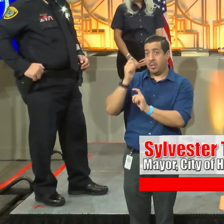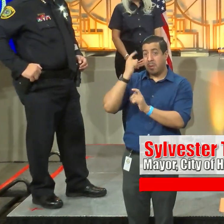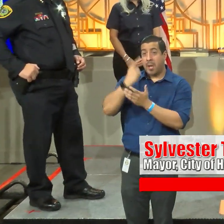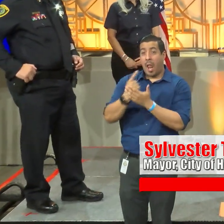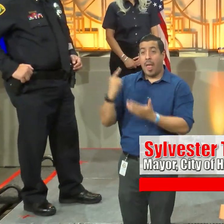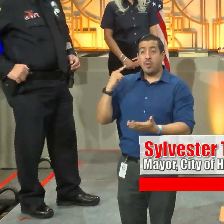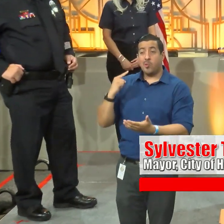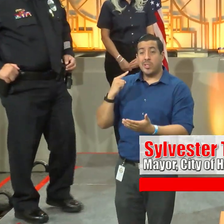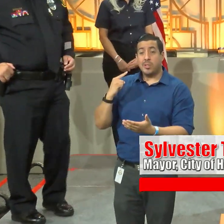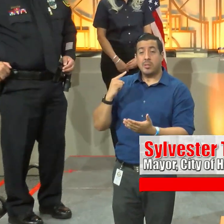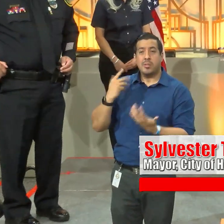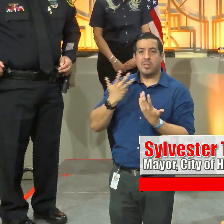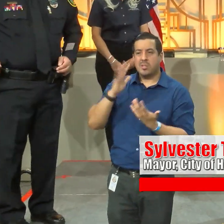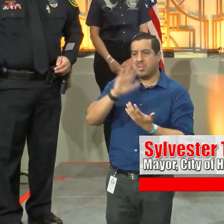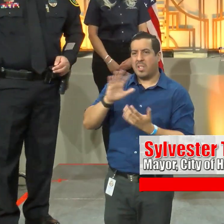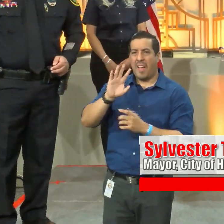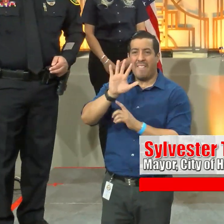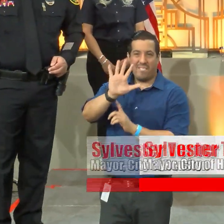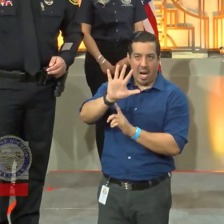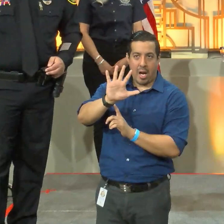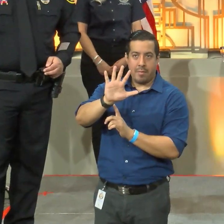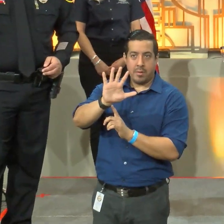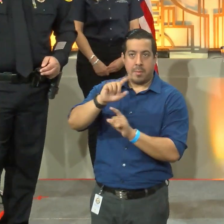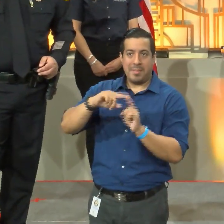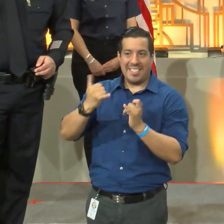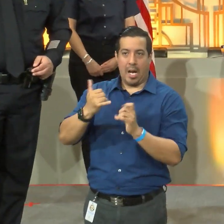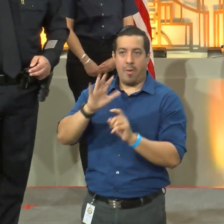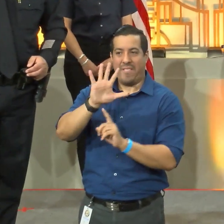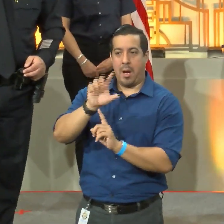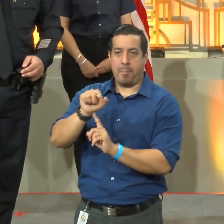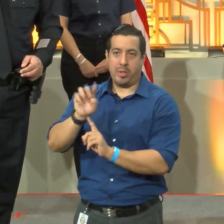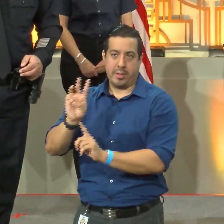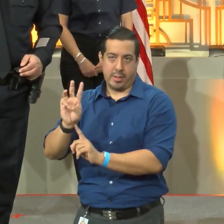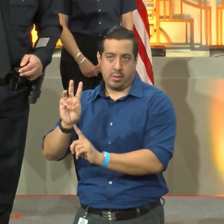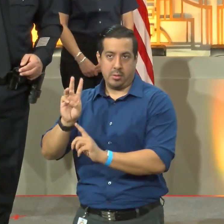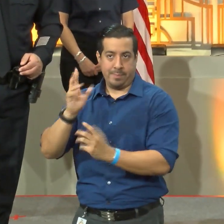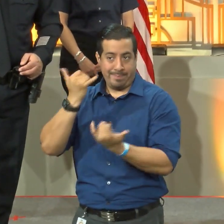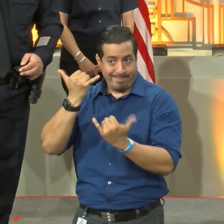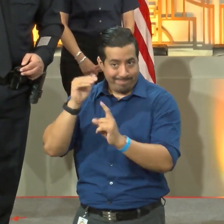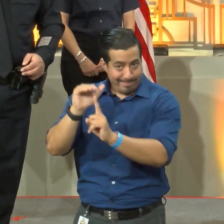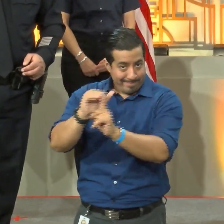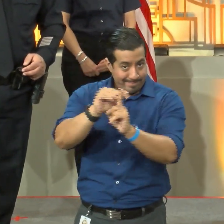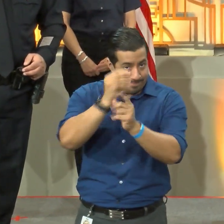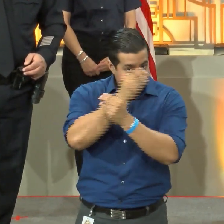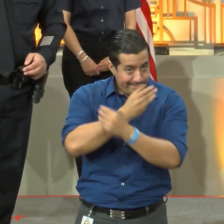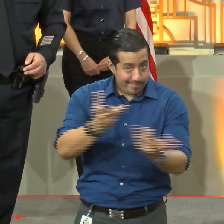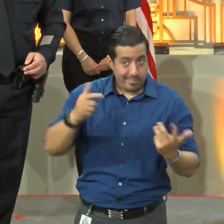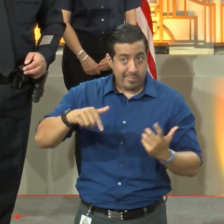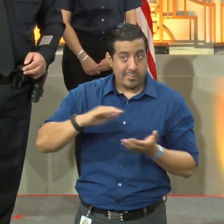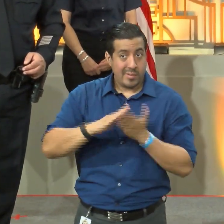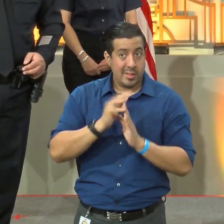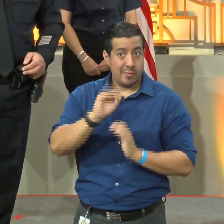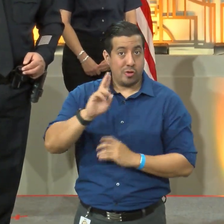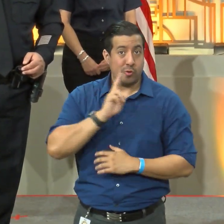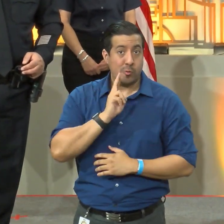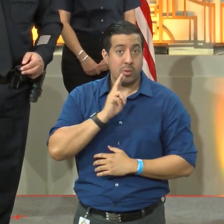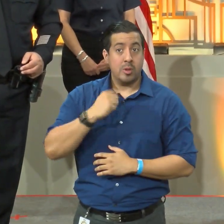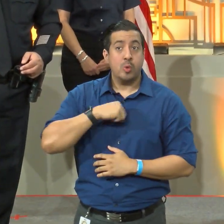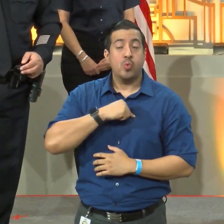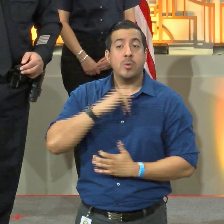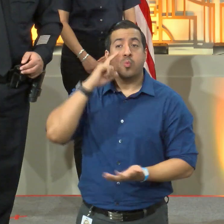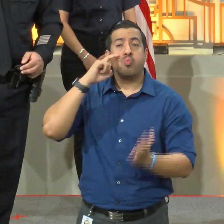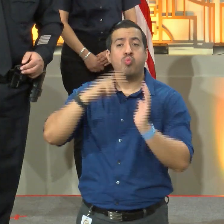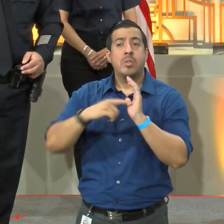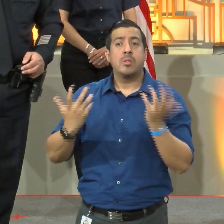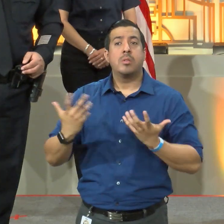week, this time, it was at 5, so it's inched up. So this is a reminder to everyone in the city of Houston. We